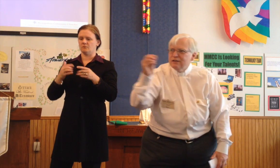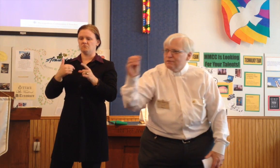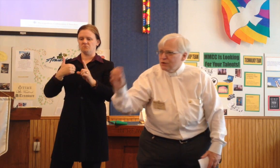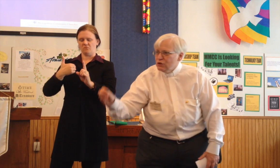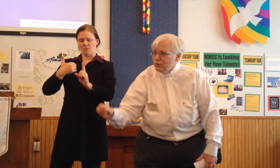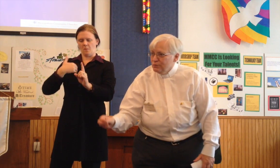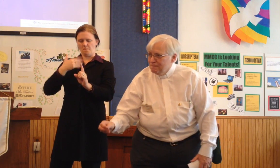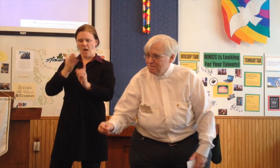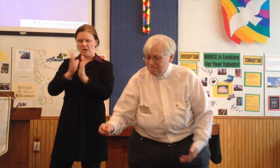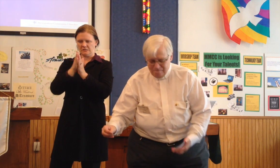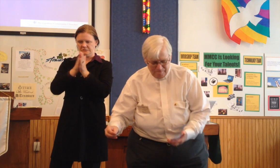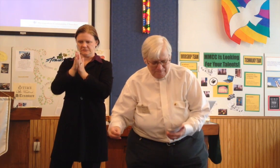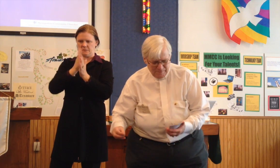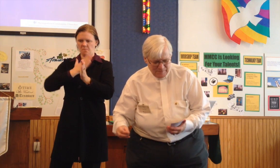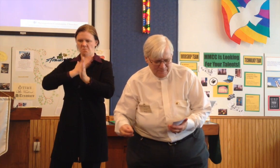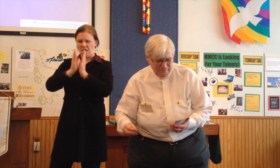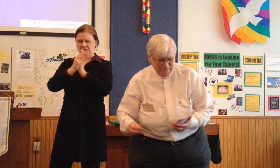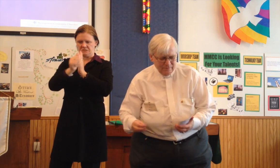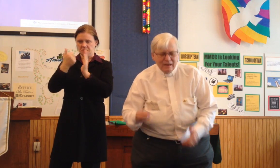right for you.